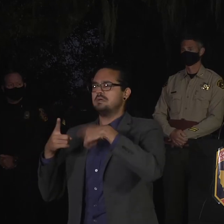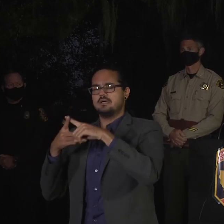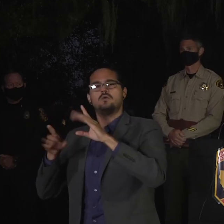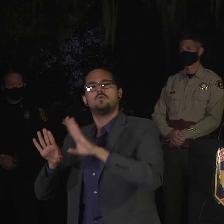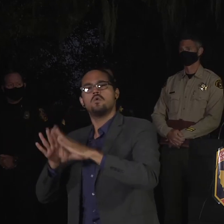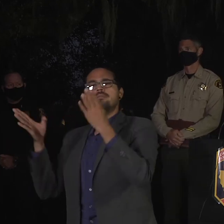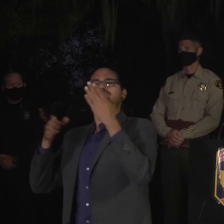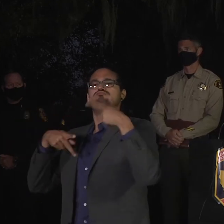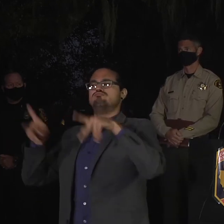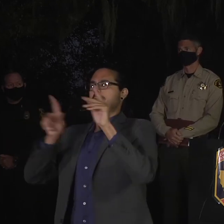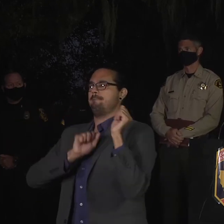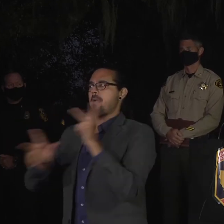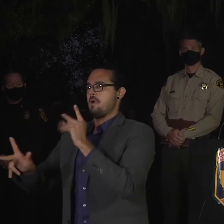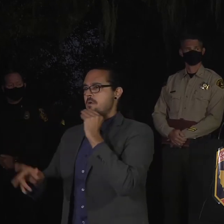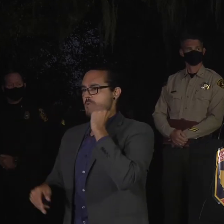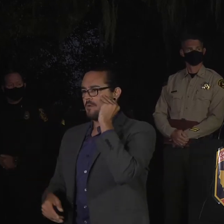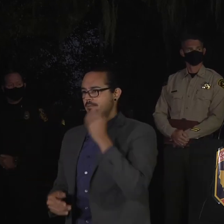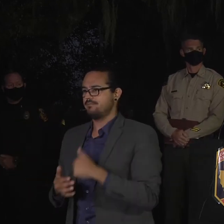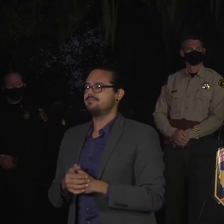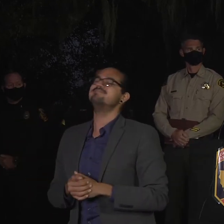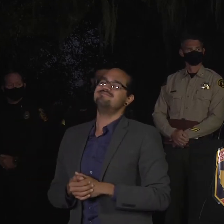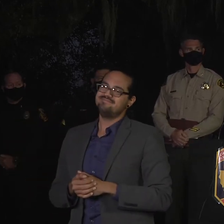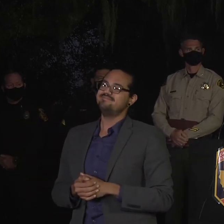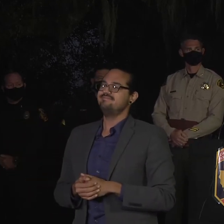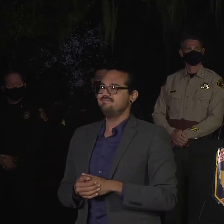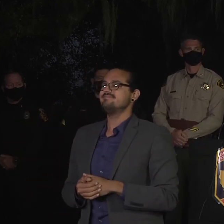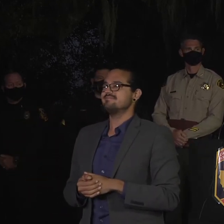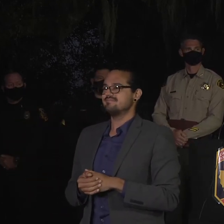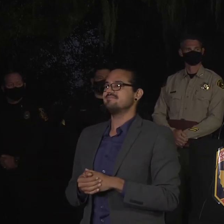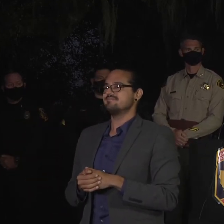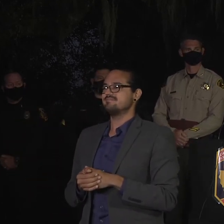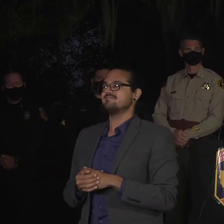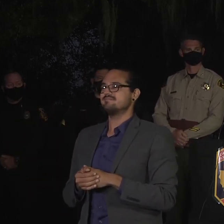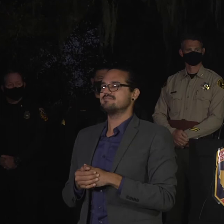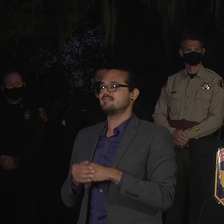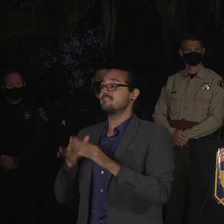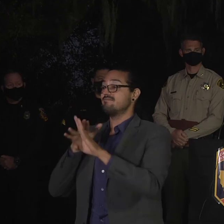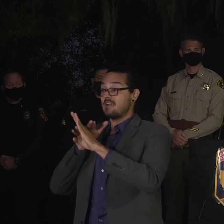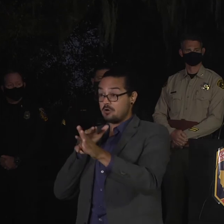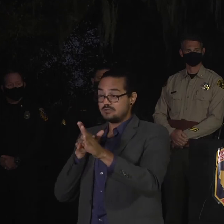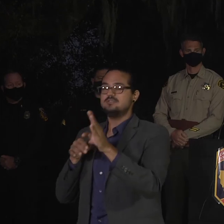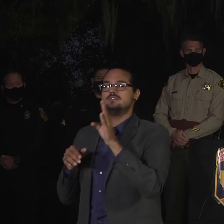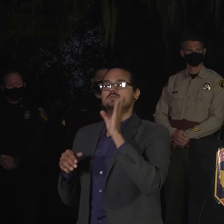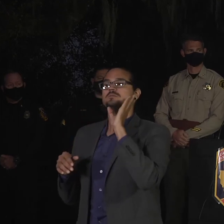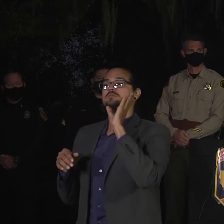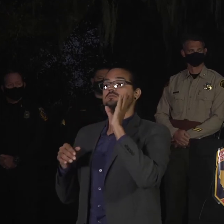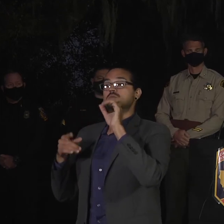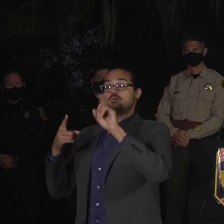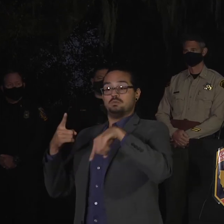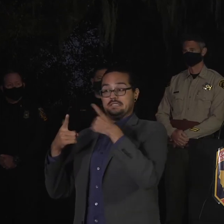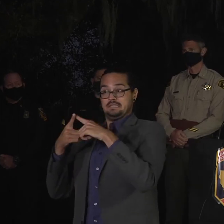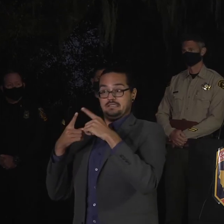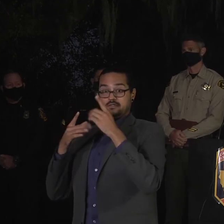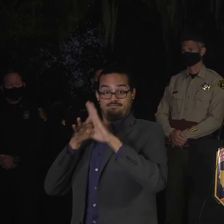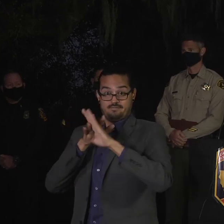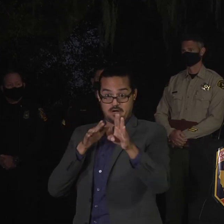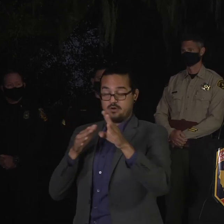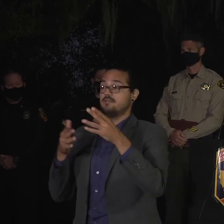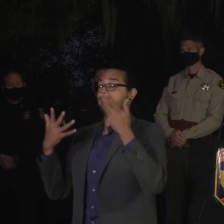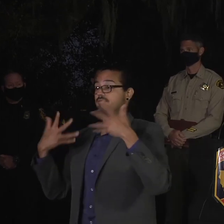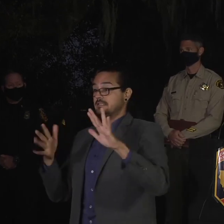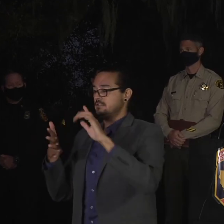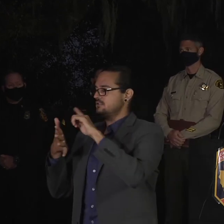process on these incidents. There's a checklist that involves making sure that all the agencies that might have